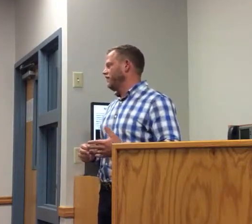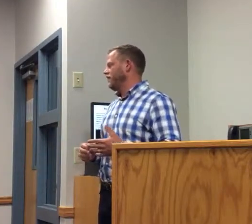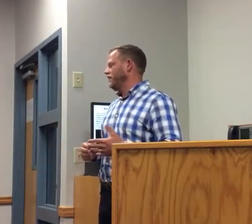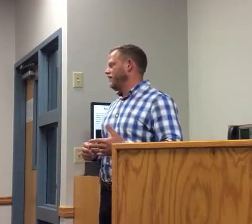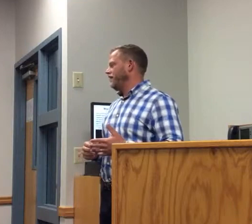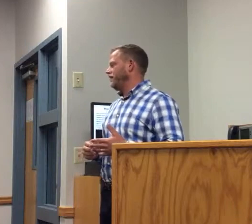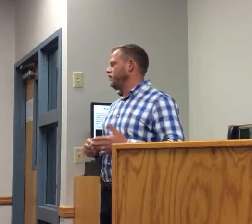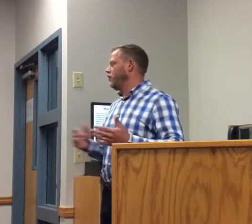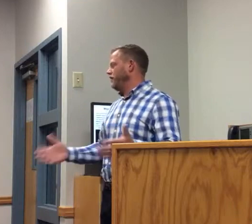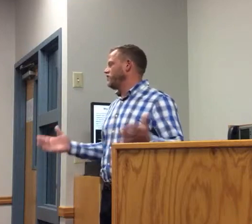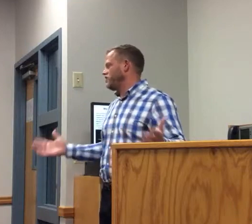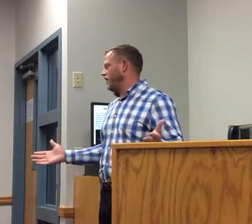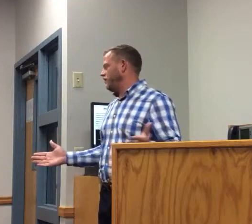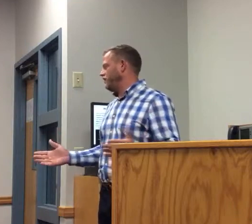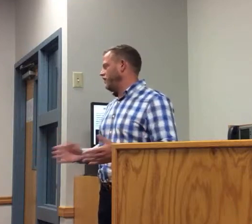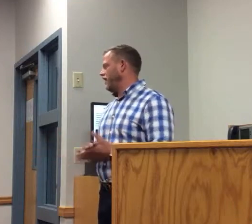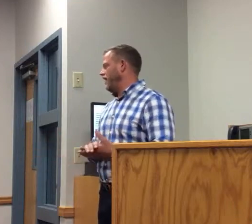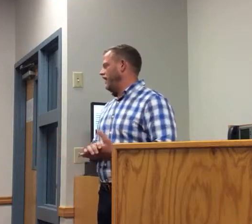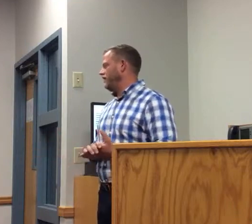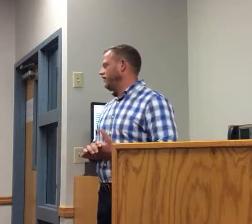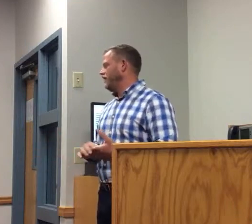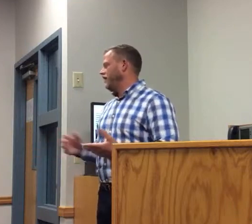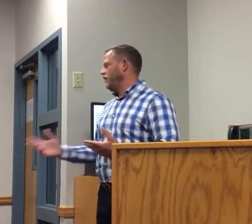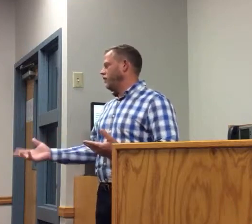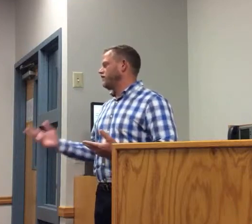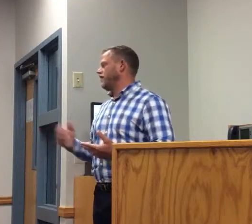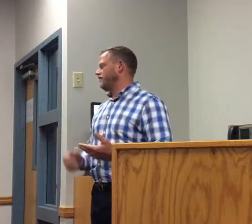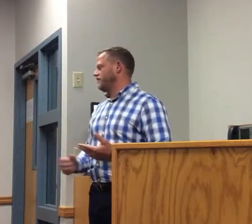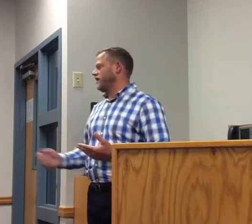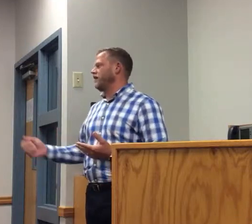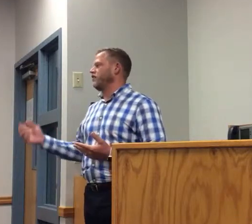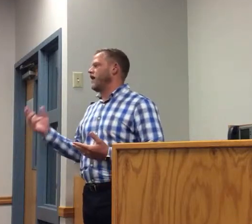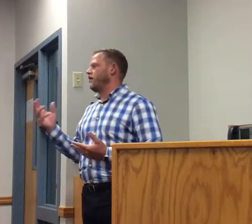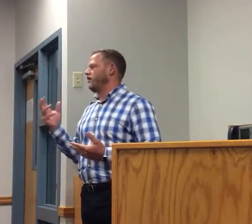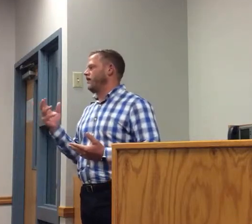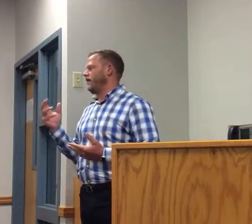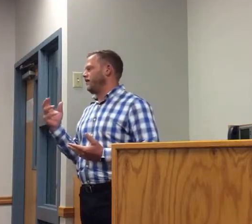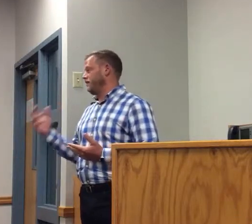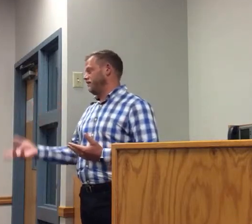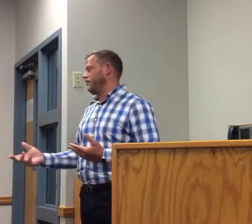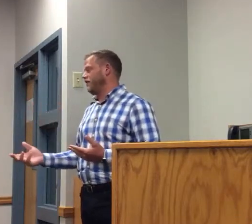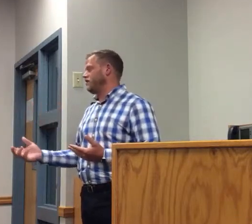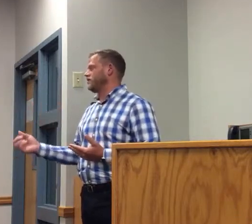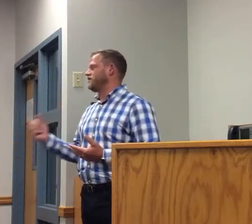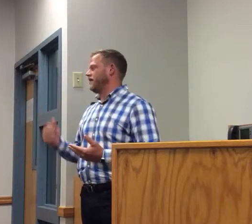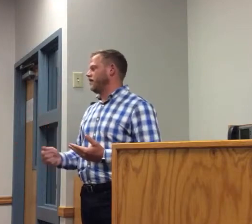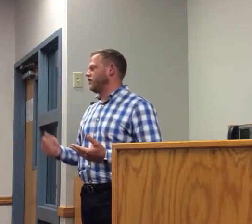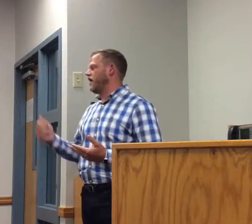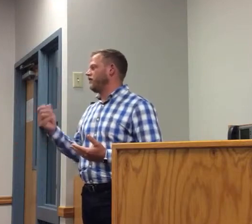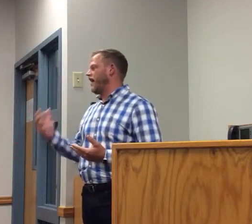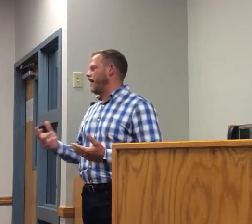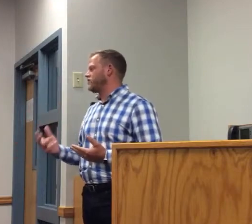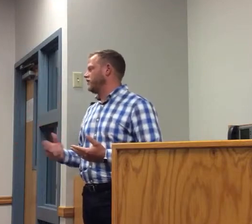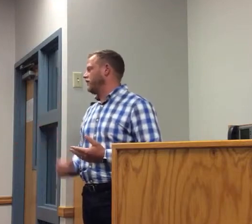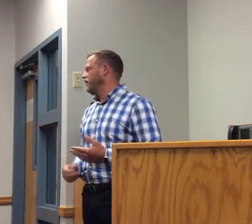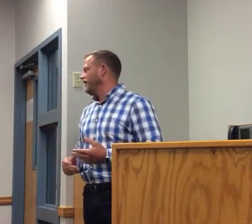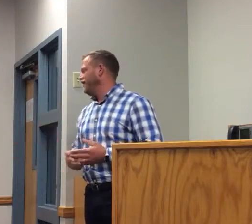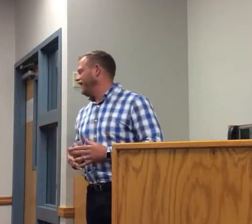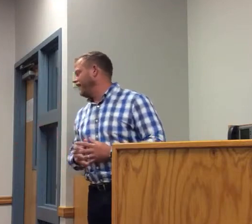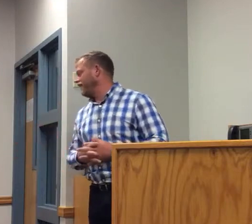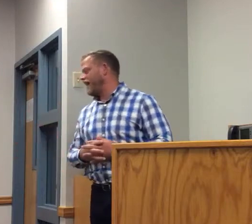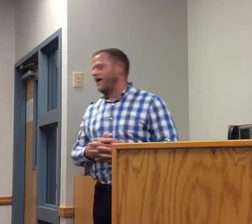was don't be ashamed of it. And those kids sticking around and some teachers sticking around and